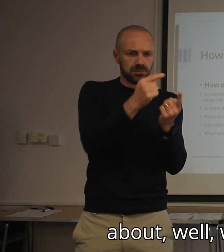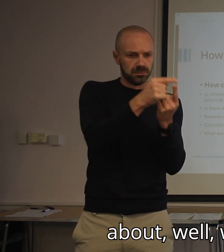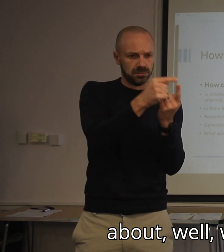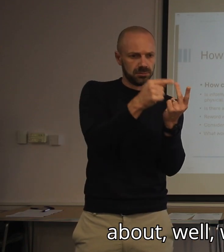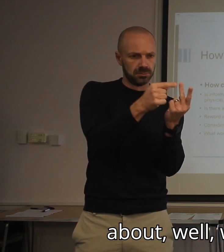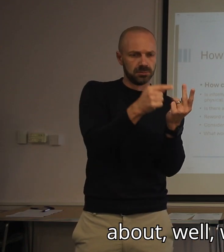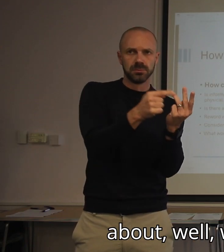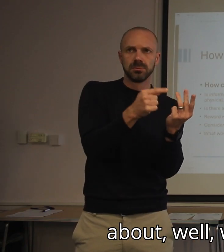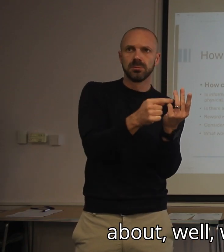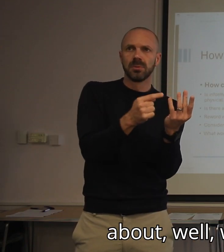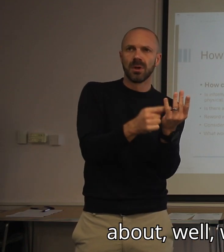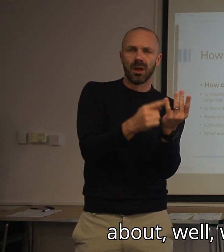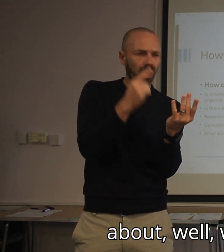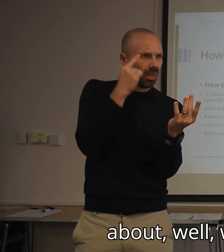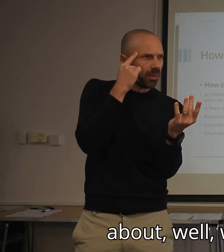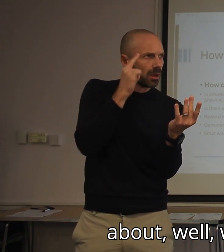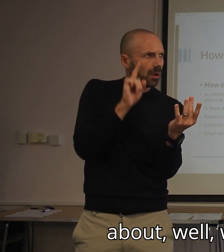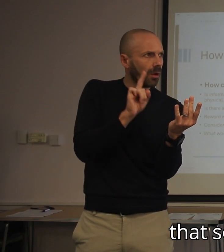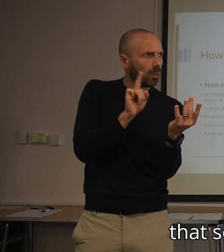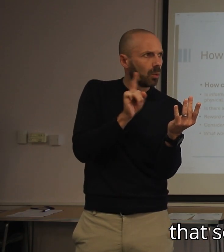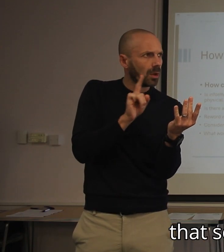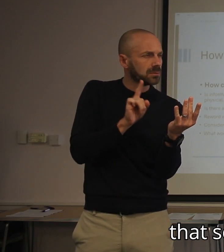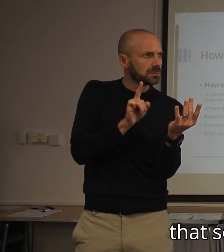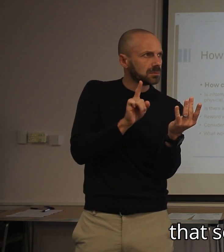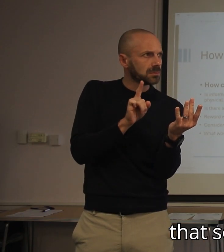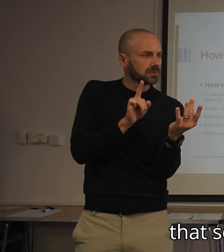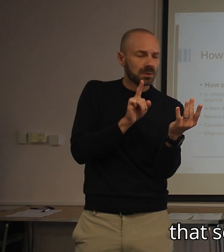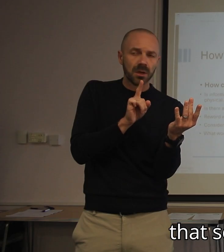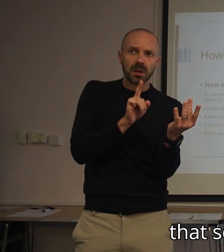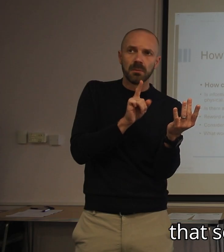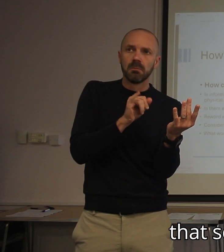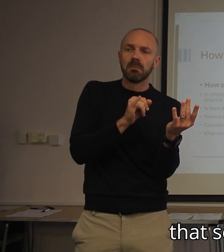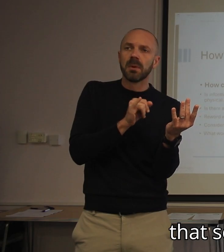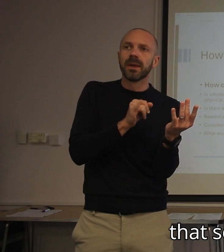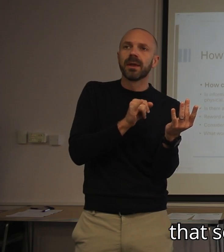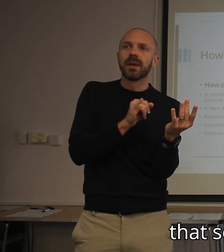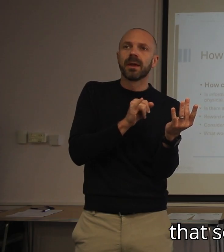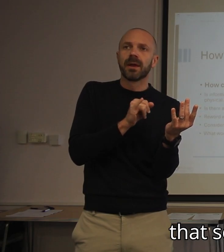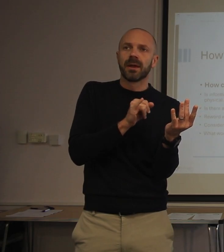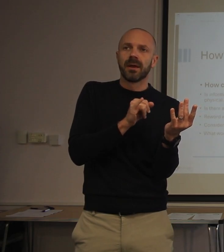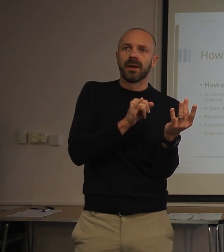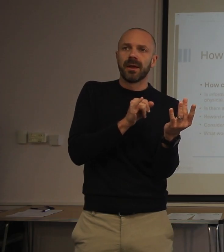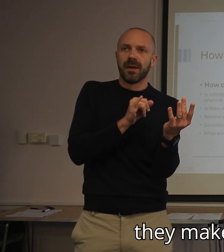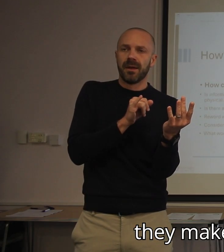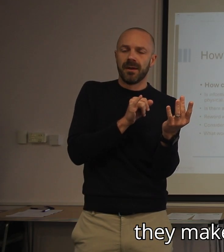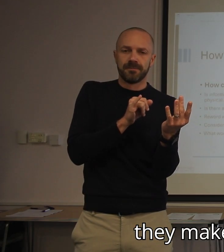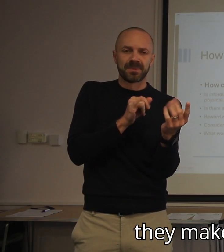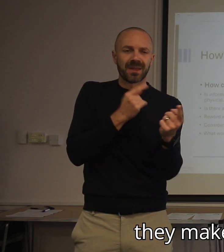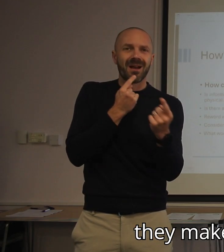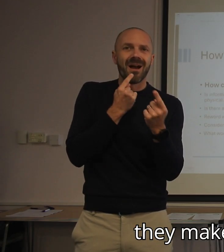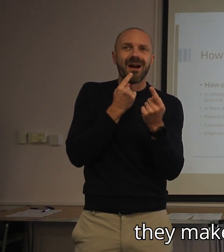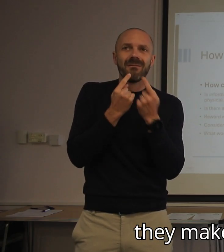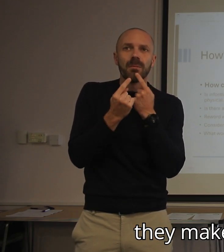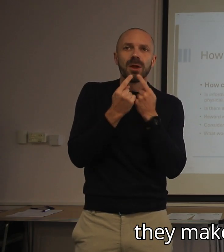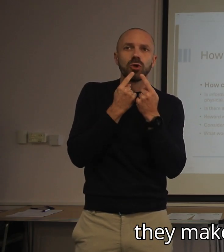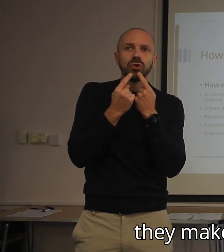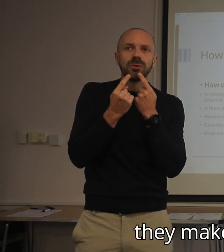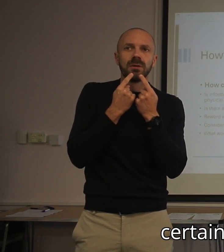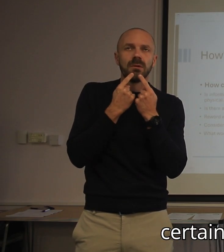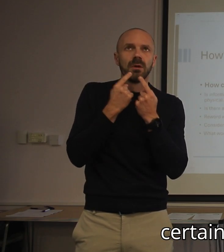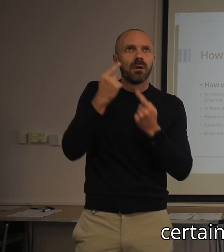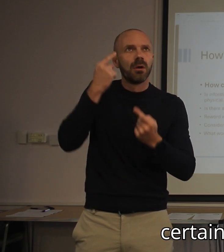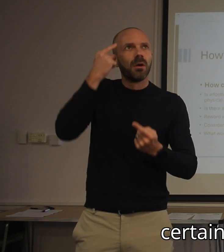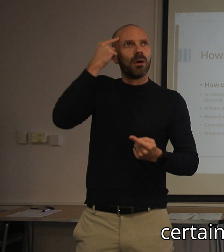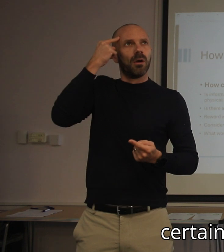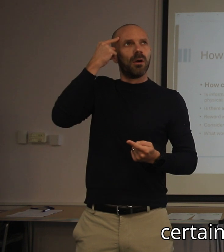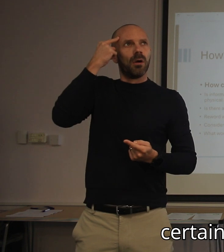about, well, what about the information that somebody has before they make that decision to go to